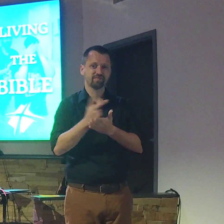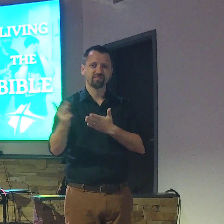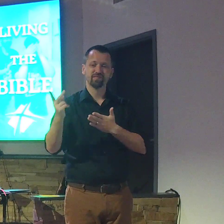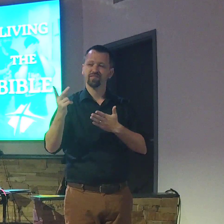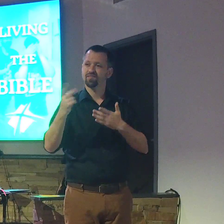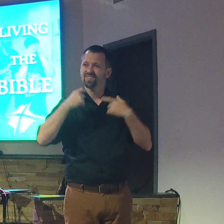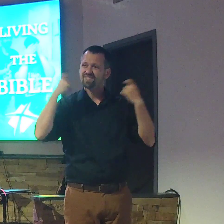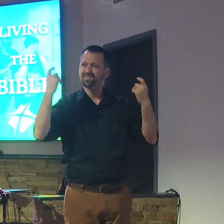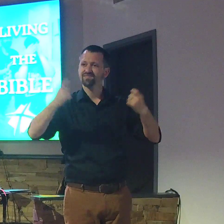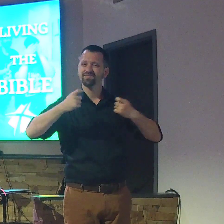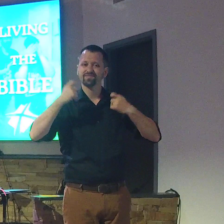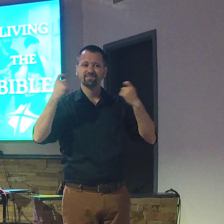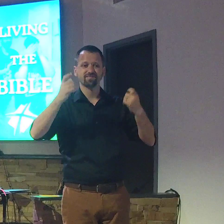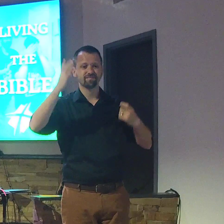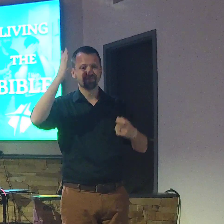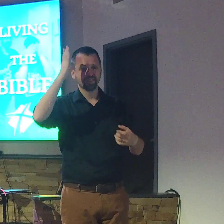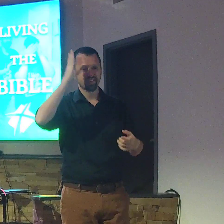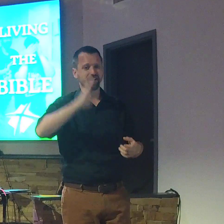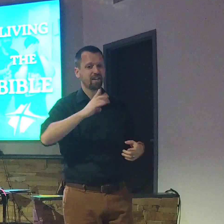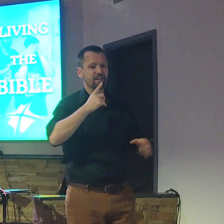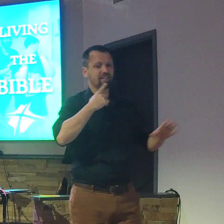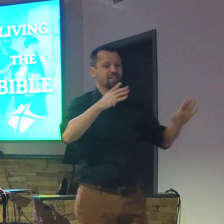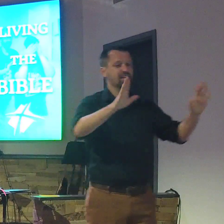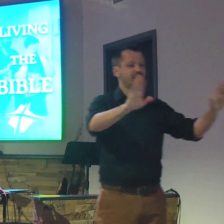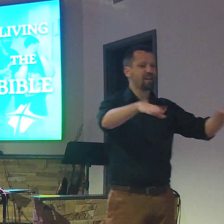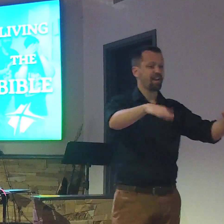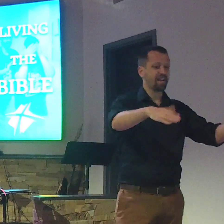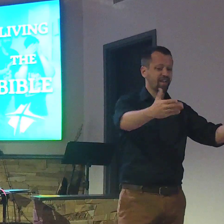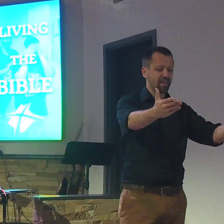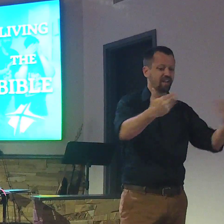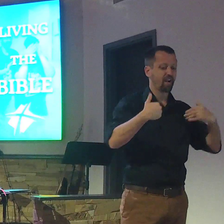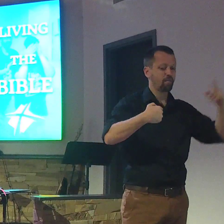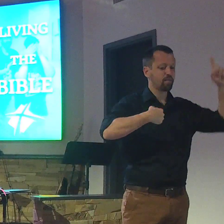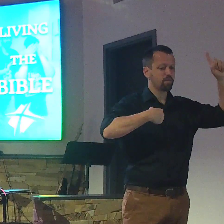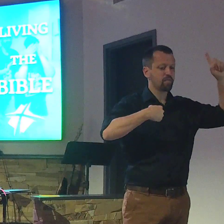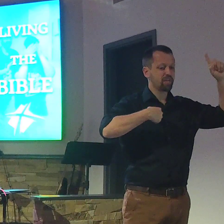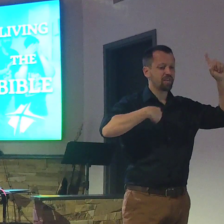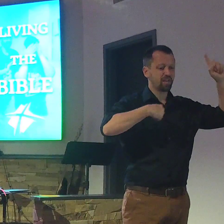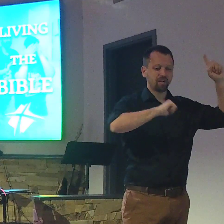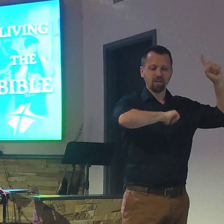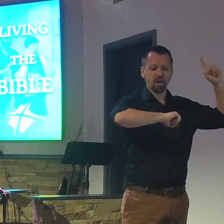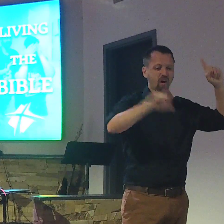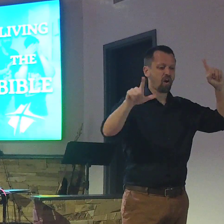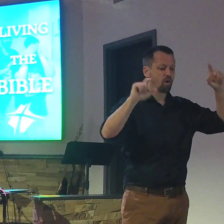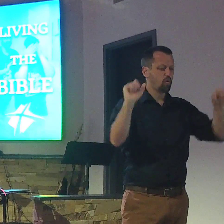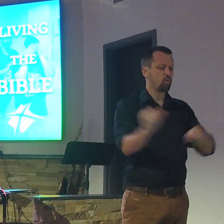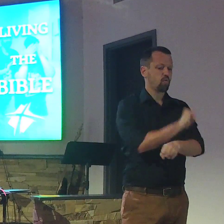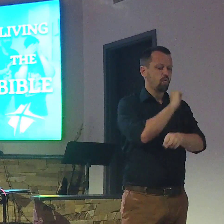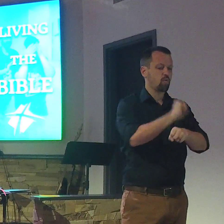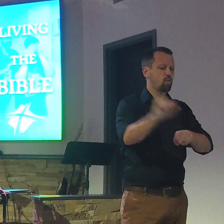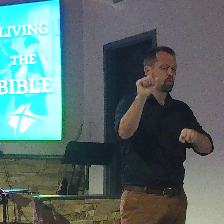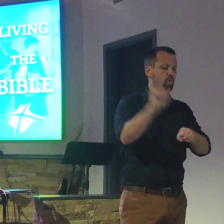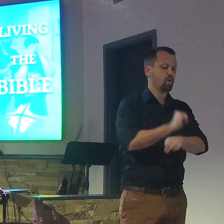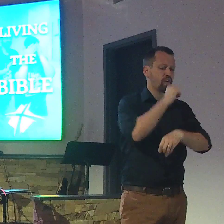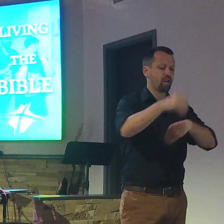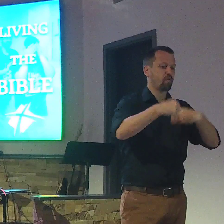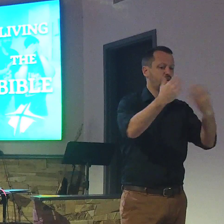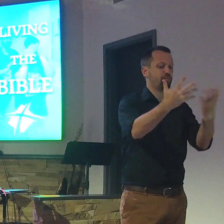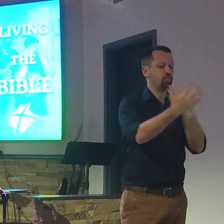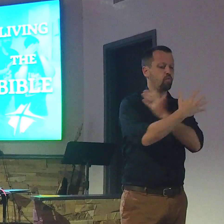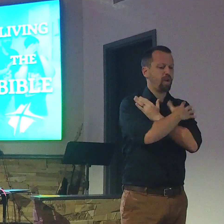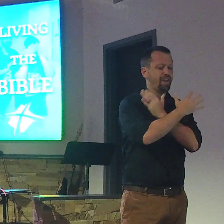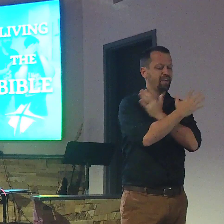our sin, God says, hey, come unto me, all you that labor, and I will give you rest.